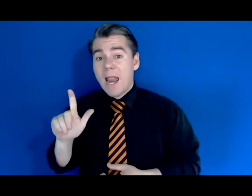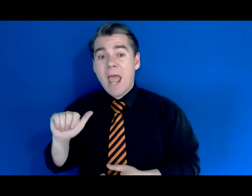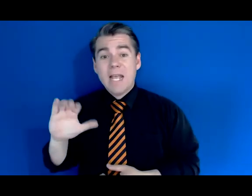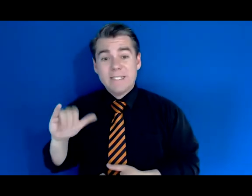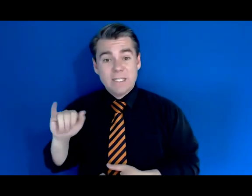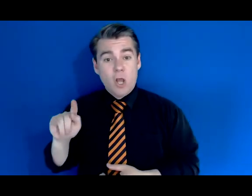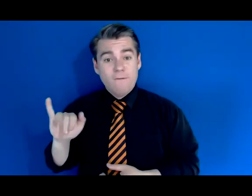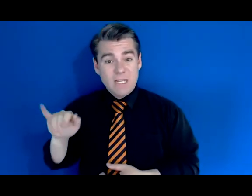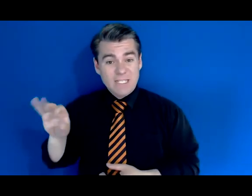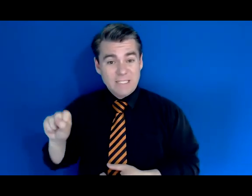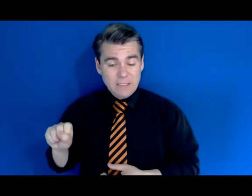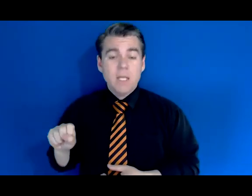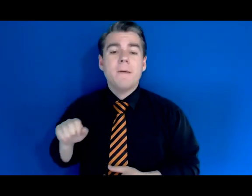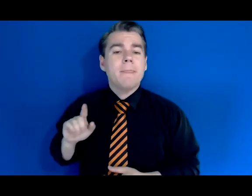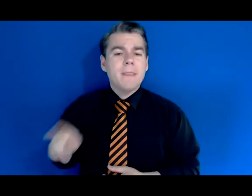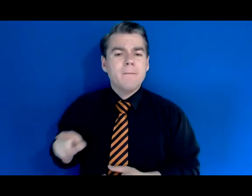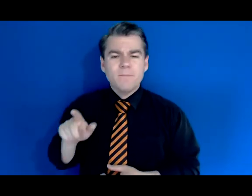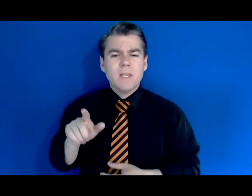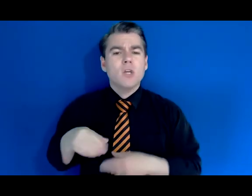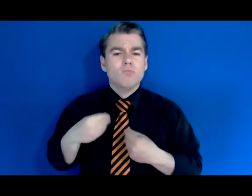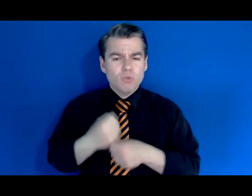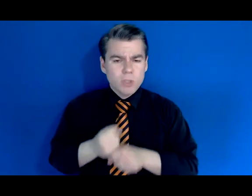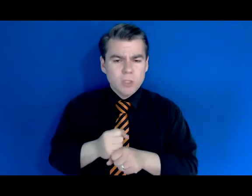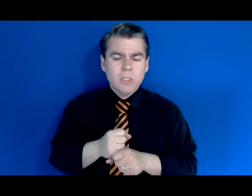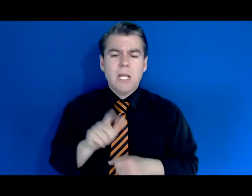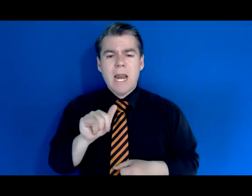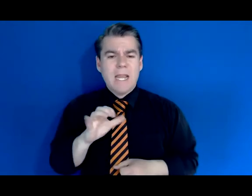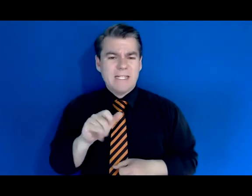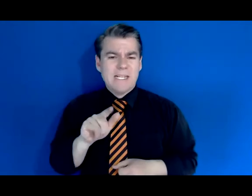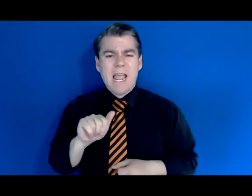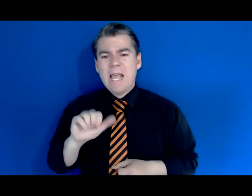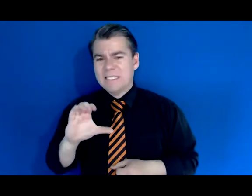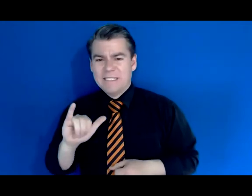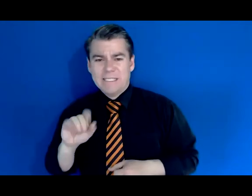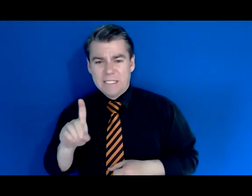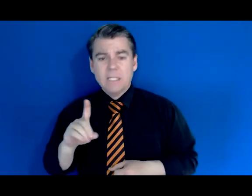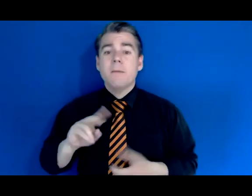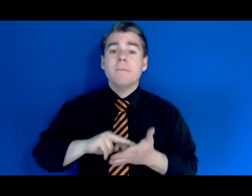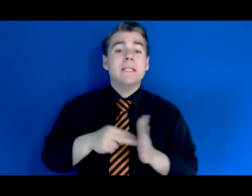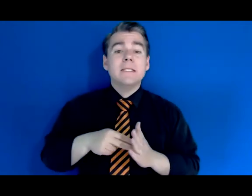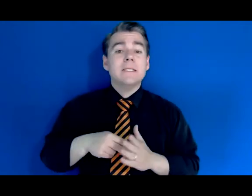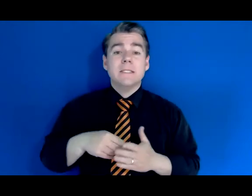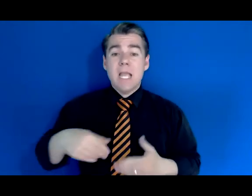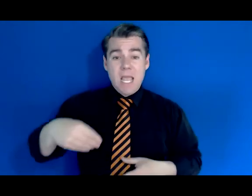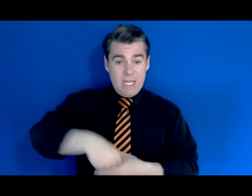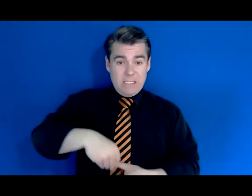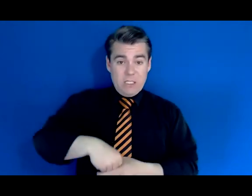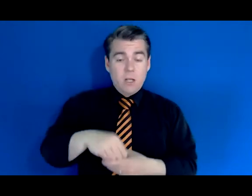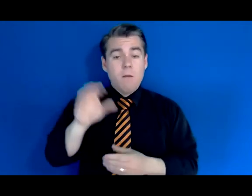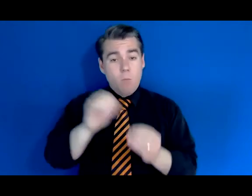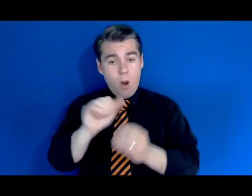yeast produces lactic acid, which acidifies the intestinal content and reduces